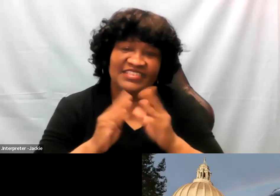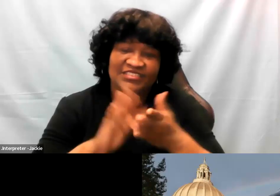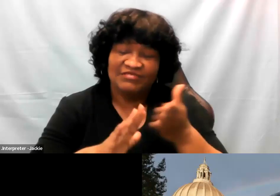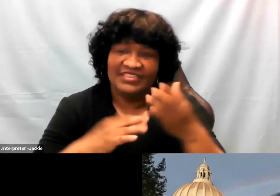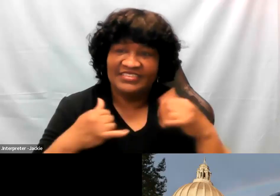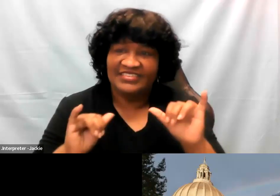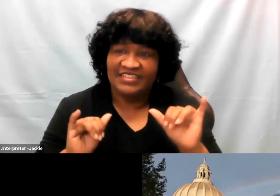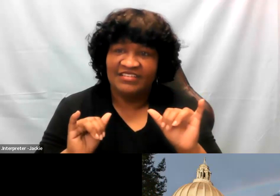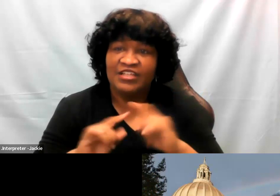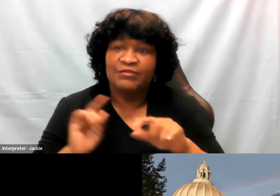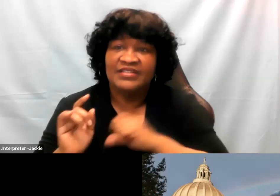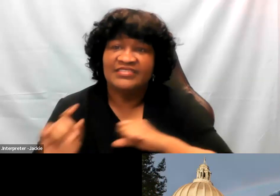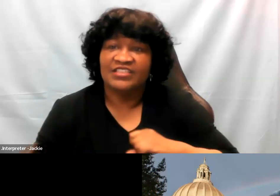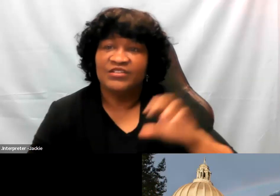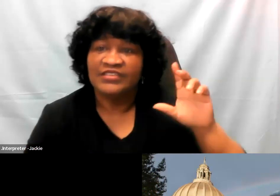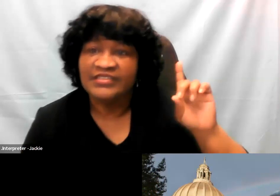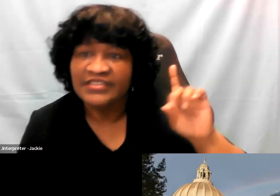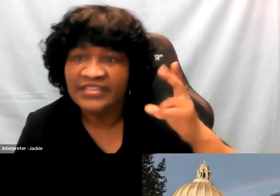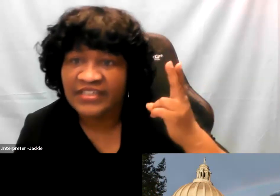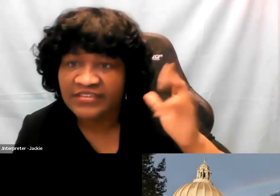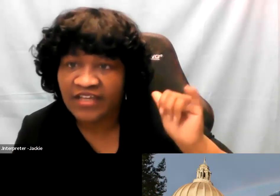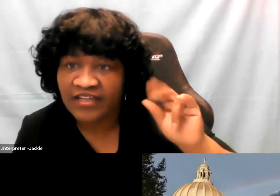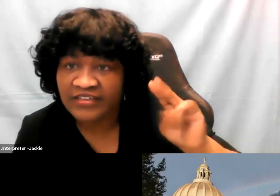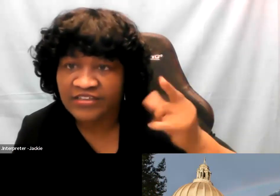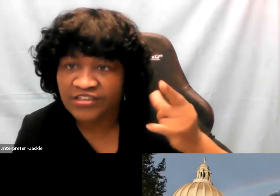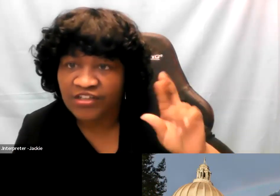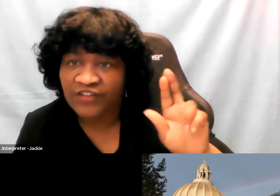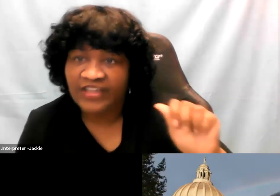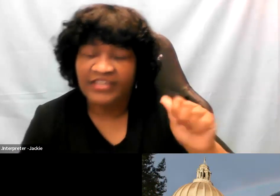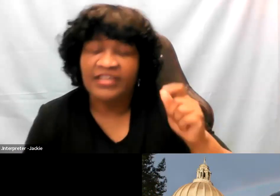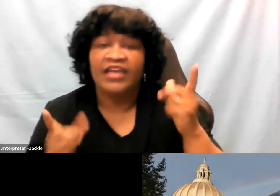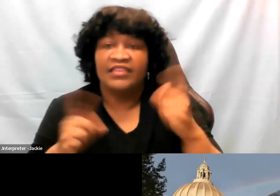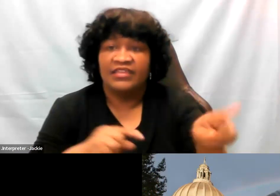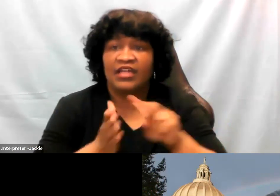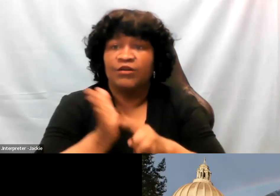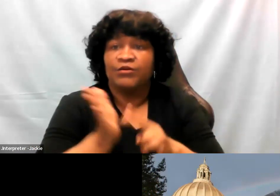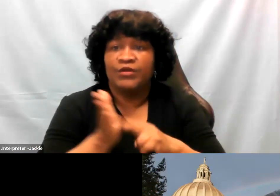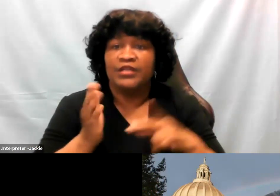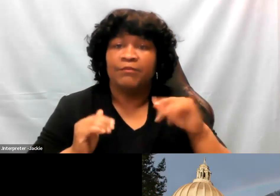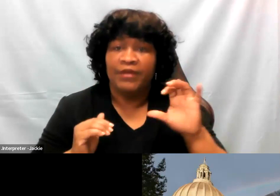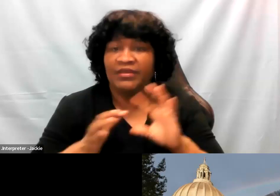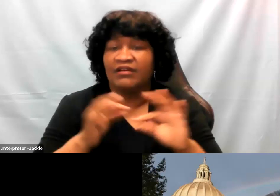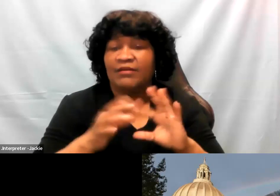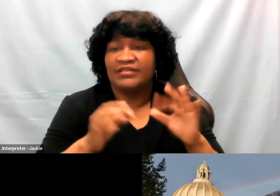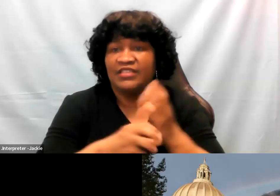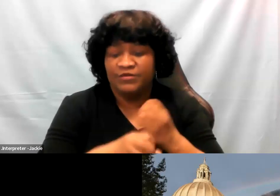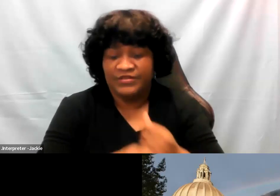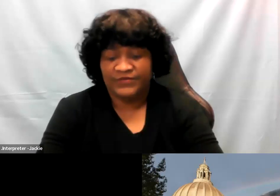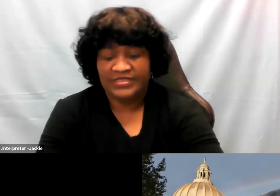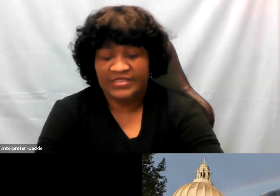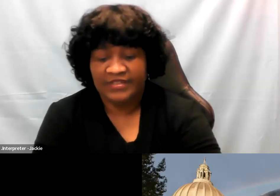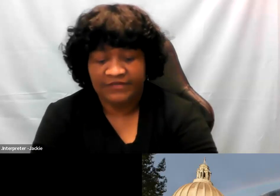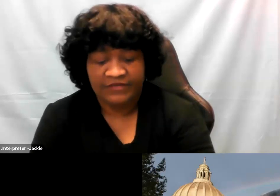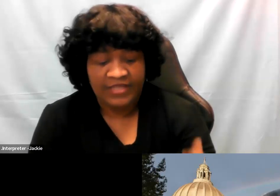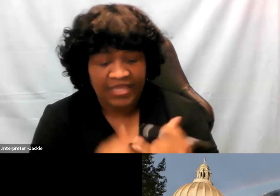but Senator Dingra will present, and then we'll finish with, I'll read the public comment that we received at the